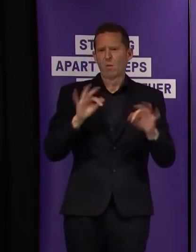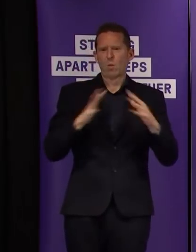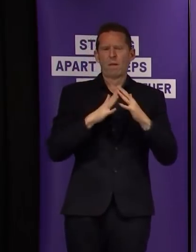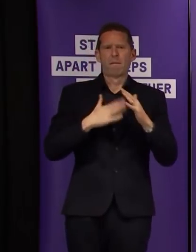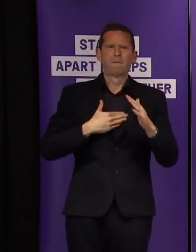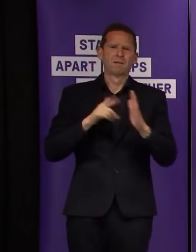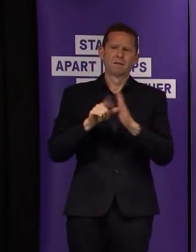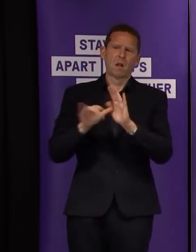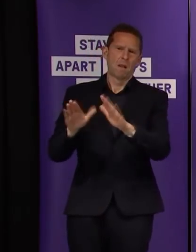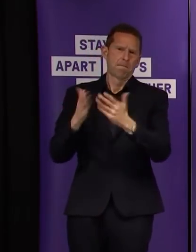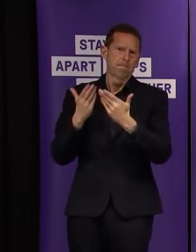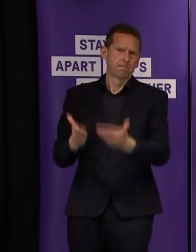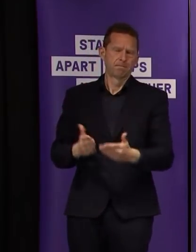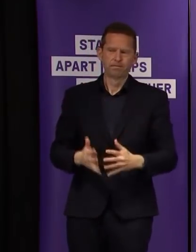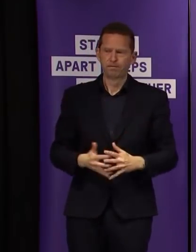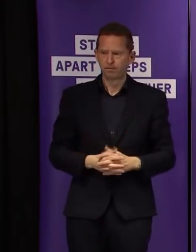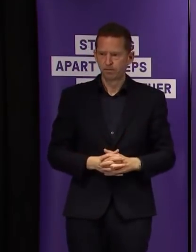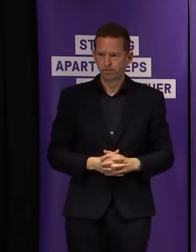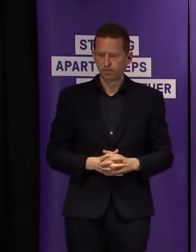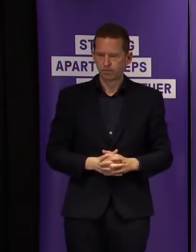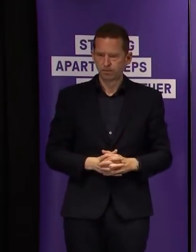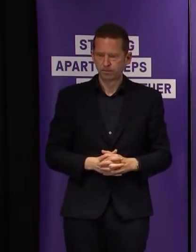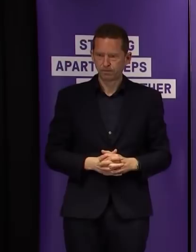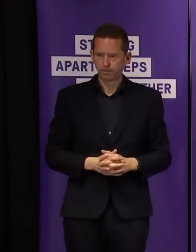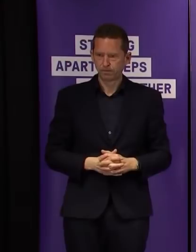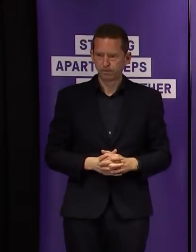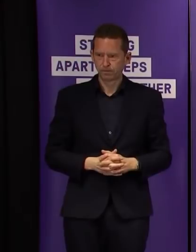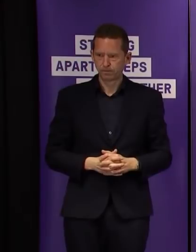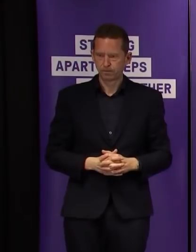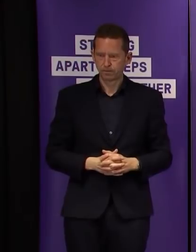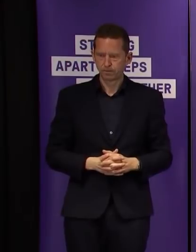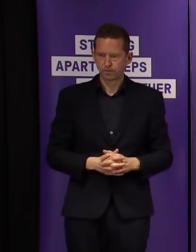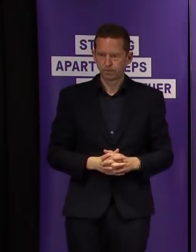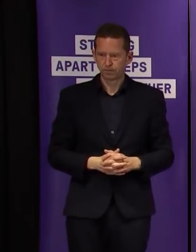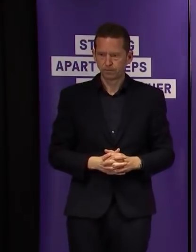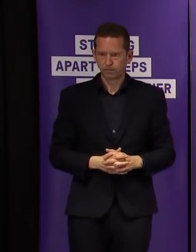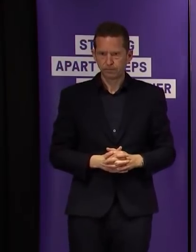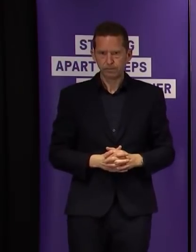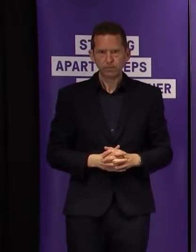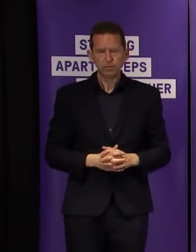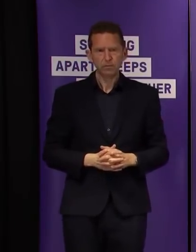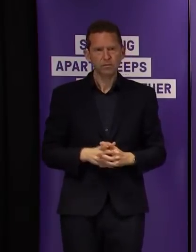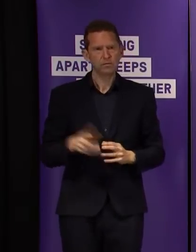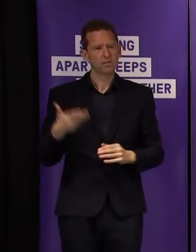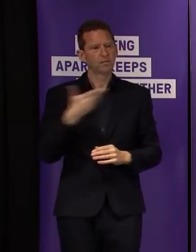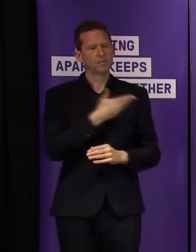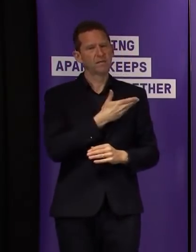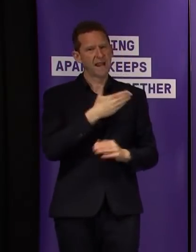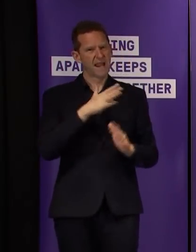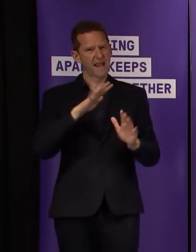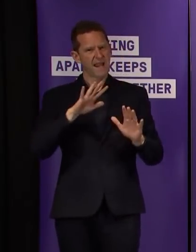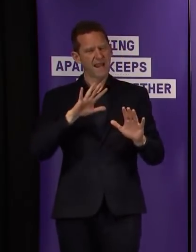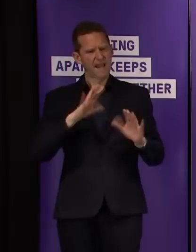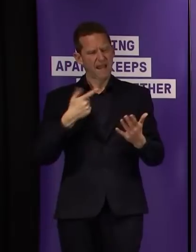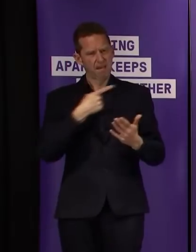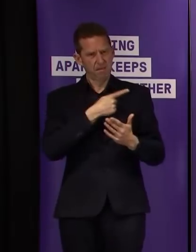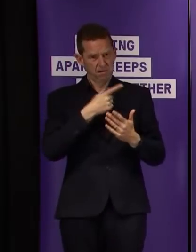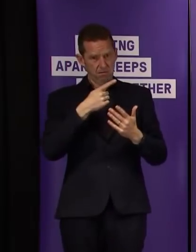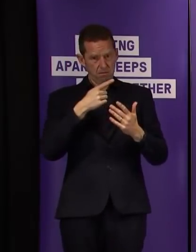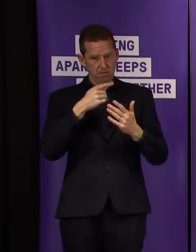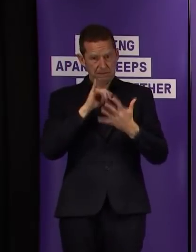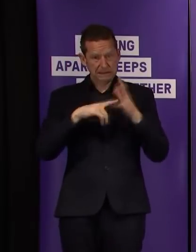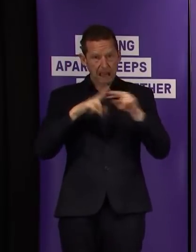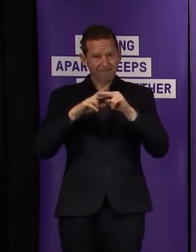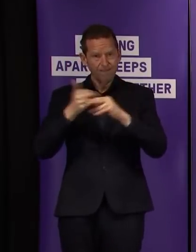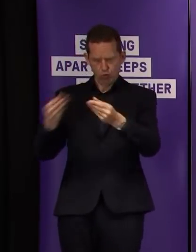greatest of respect. Business groups hadn't seen this 3 days ago. Were they showed this? Were they given some input? No,